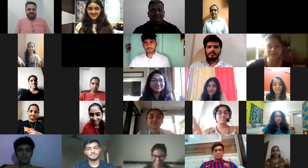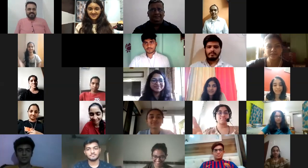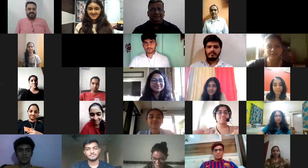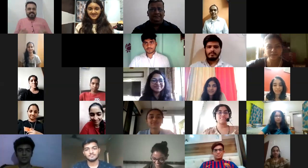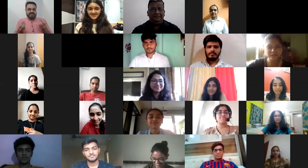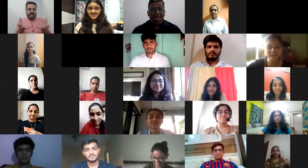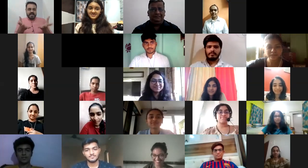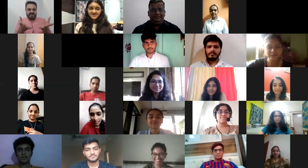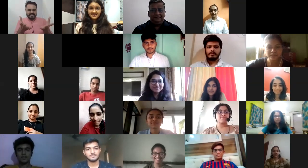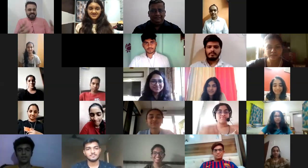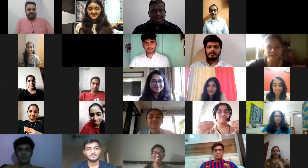Yes, start.